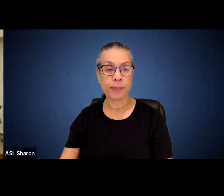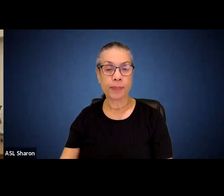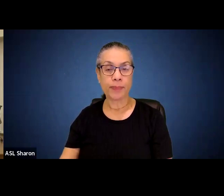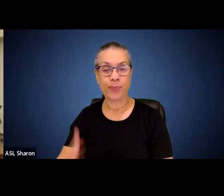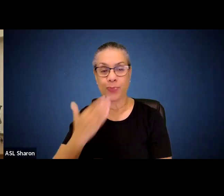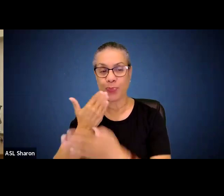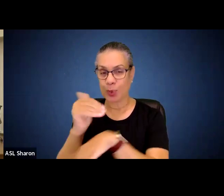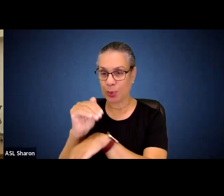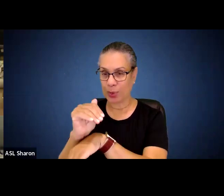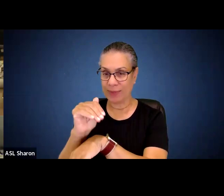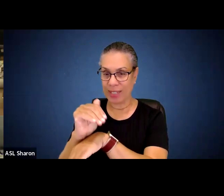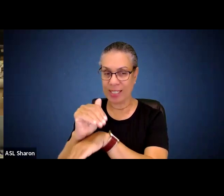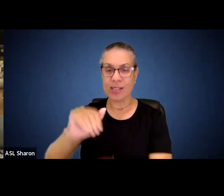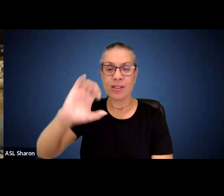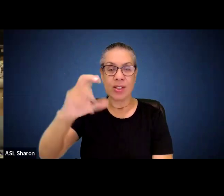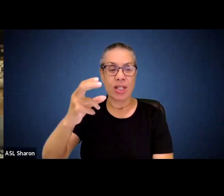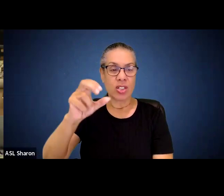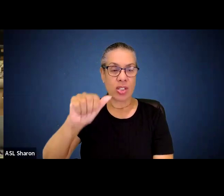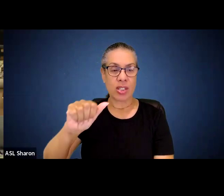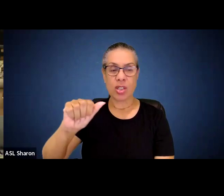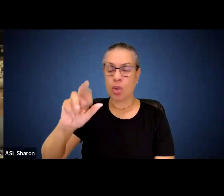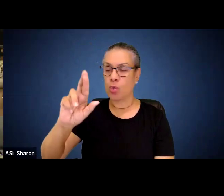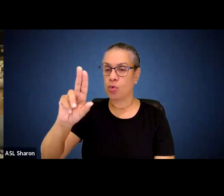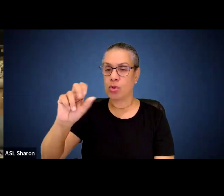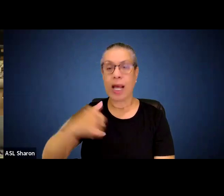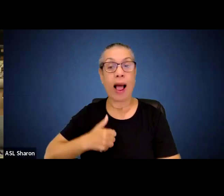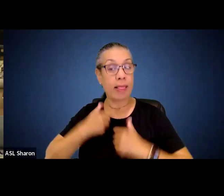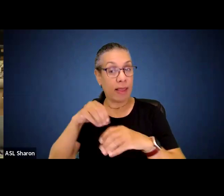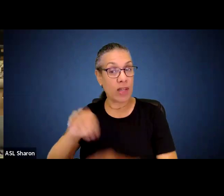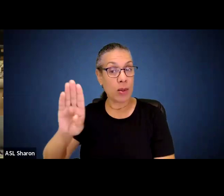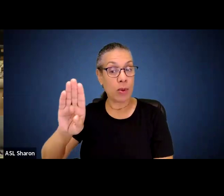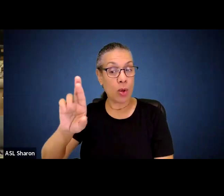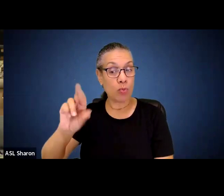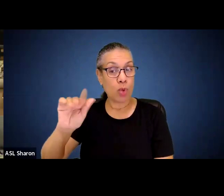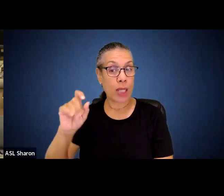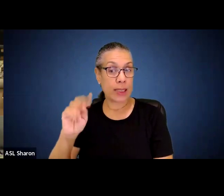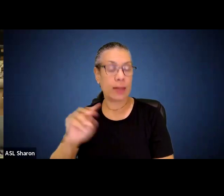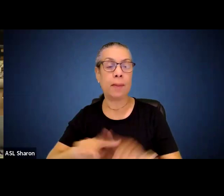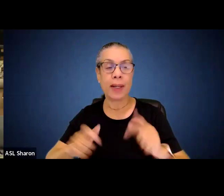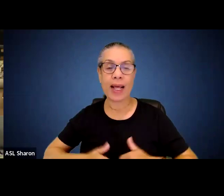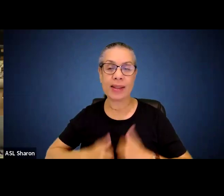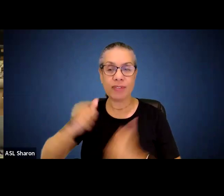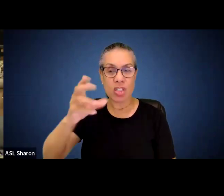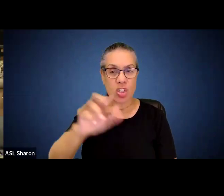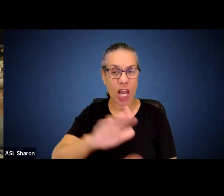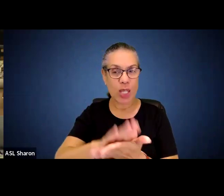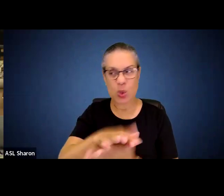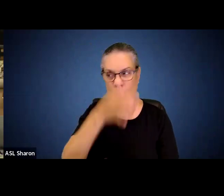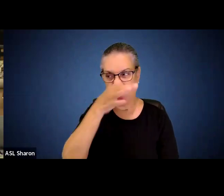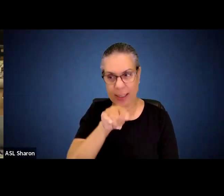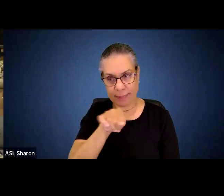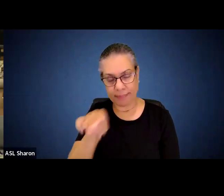Good evening. My name is Chelsea Ruscio. I live in Brockton, Massachusetts, but I teach at Dudley Street Neighborhood Charter School right down the street from